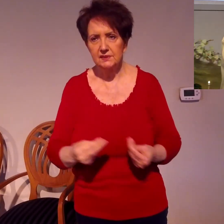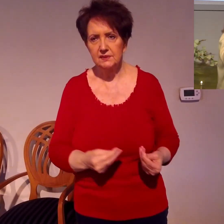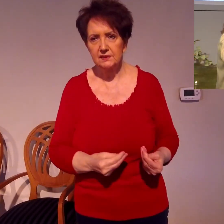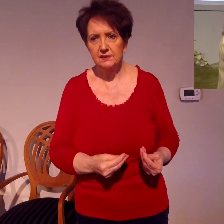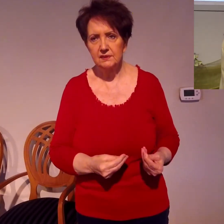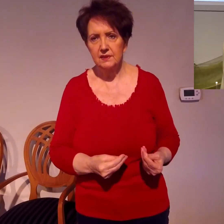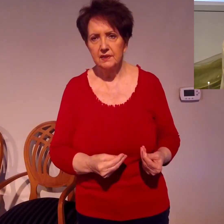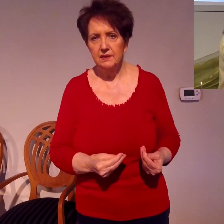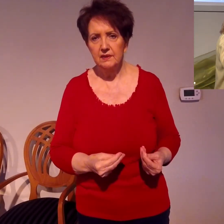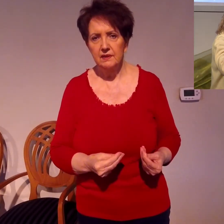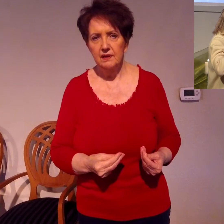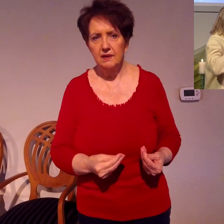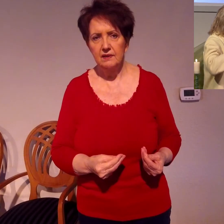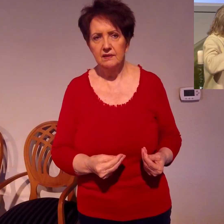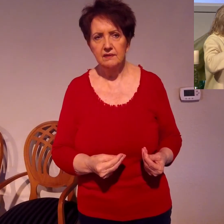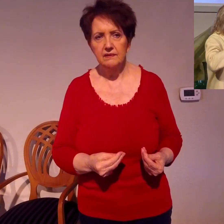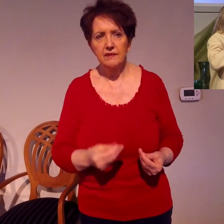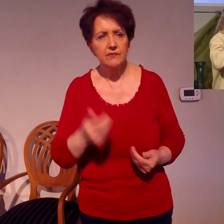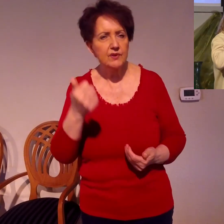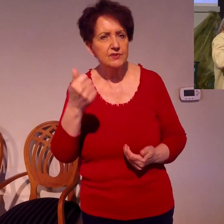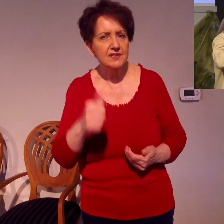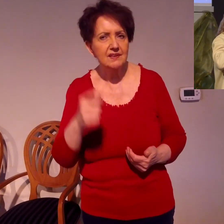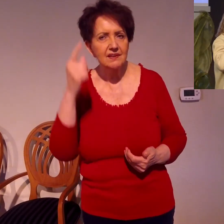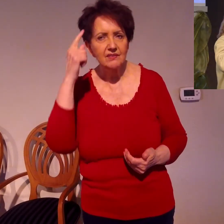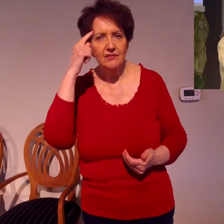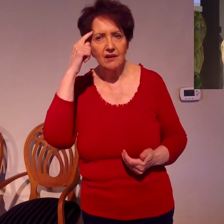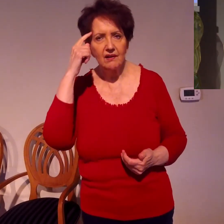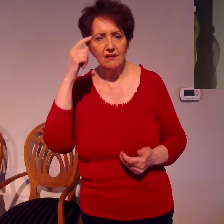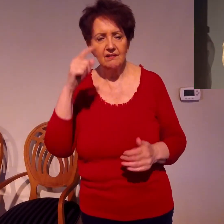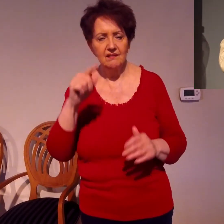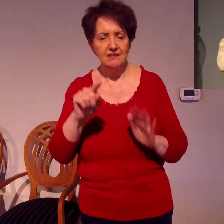if there is any thought or any